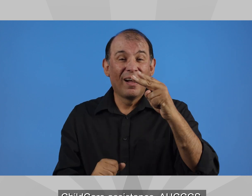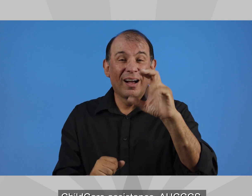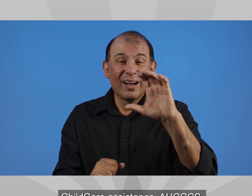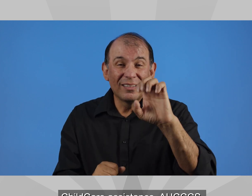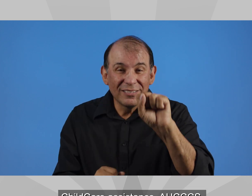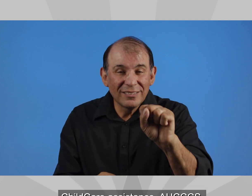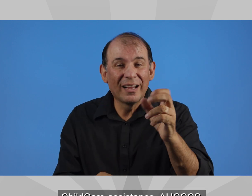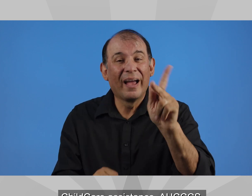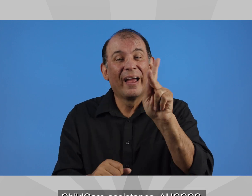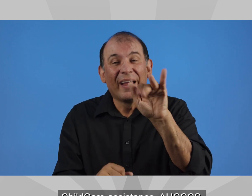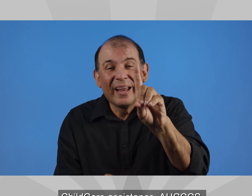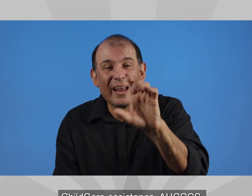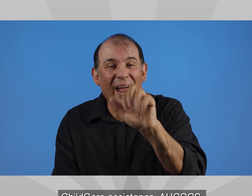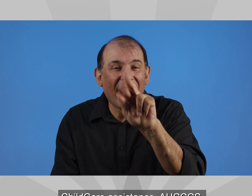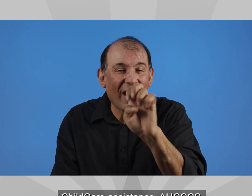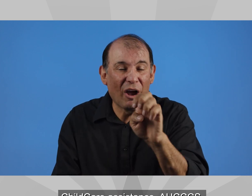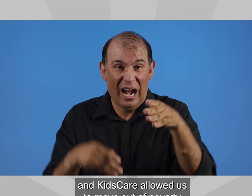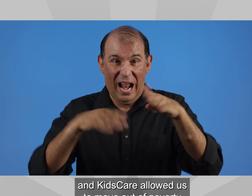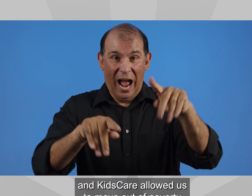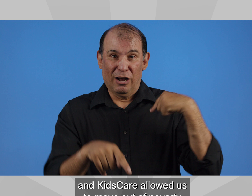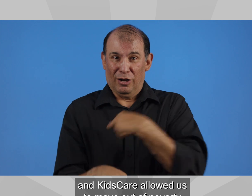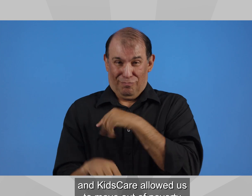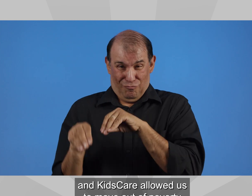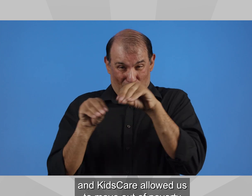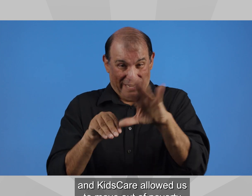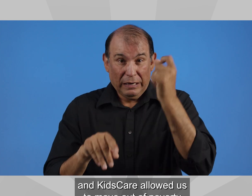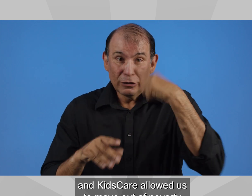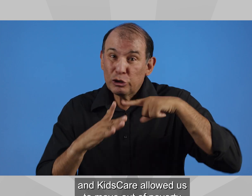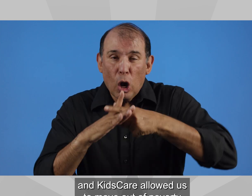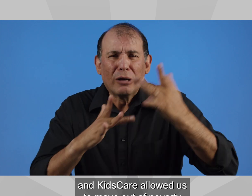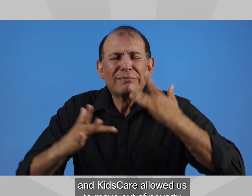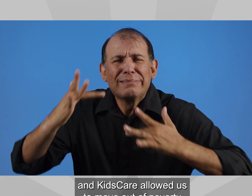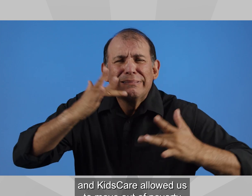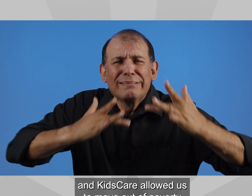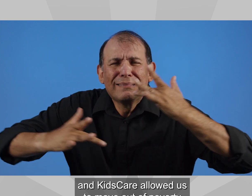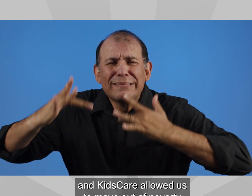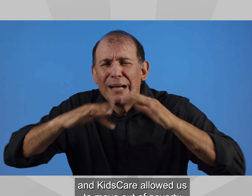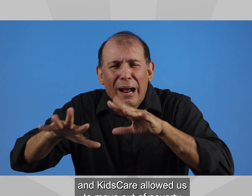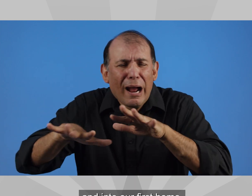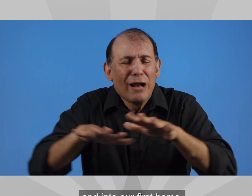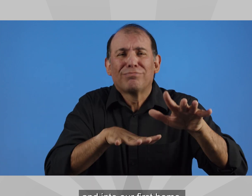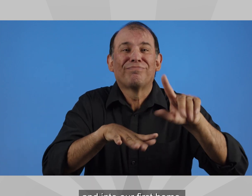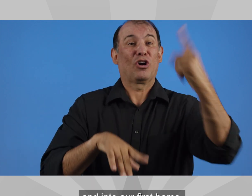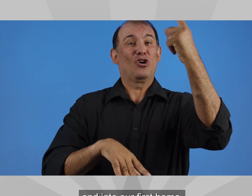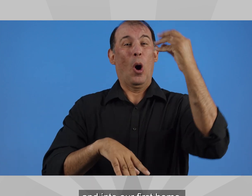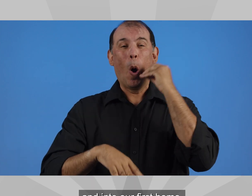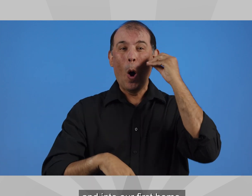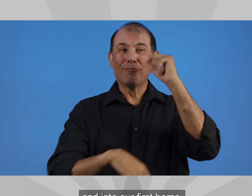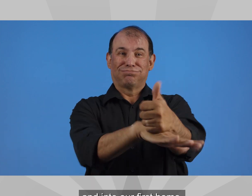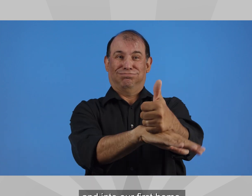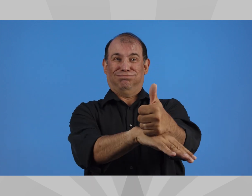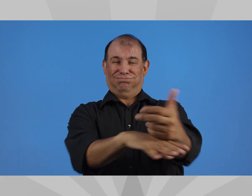Childcare assistance, access, and kids' care allowed us to move out of poverty and into our